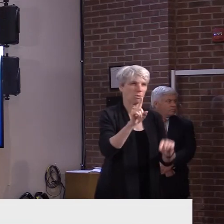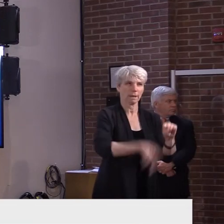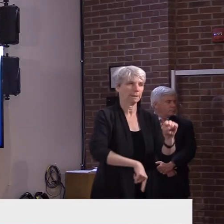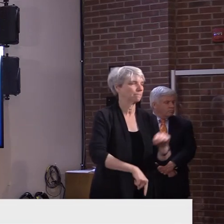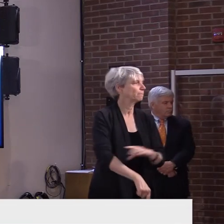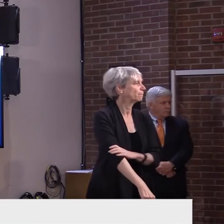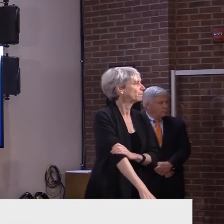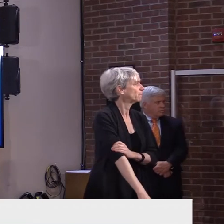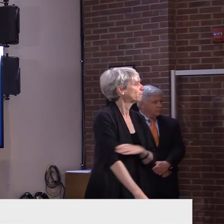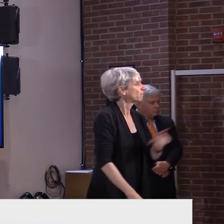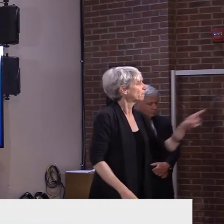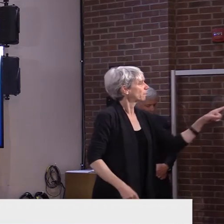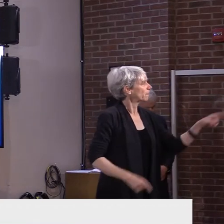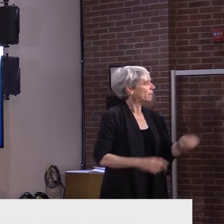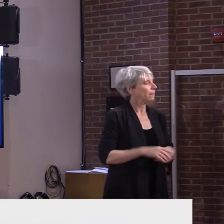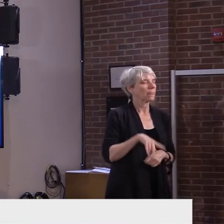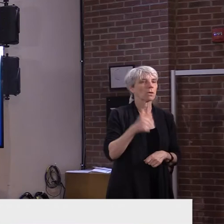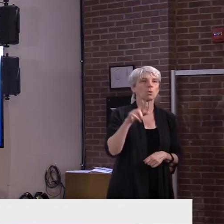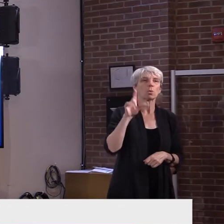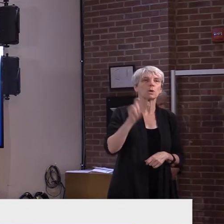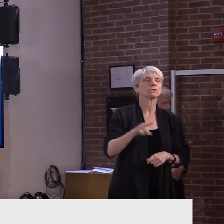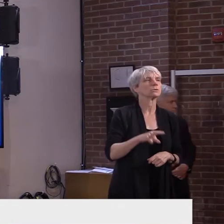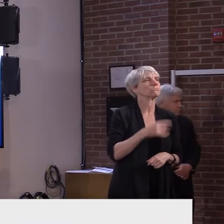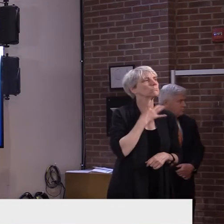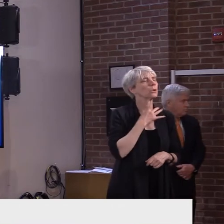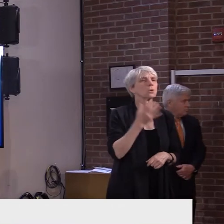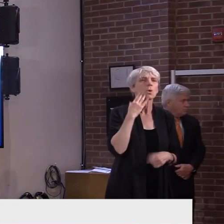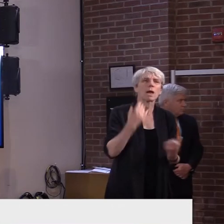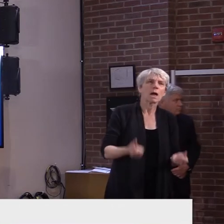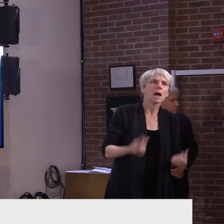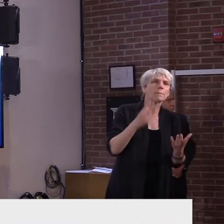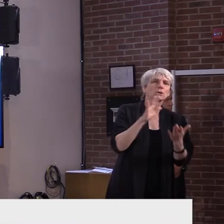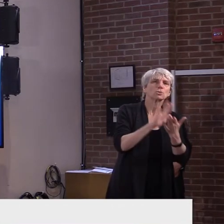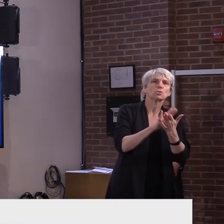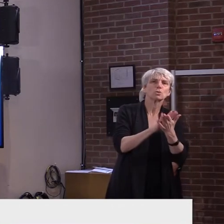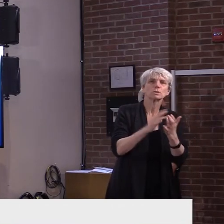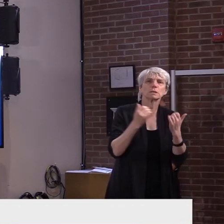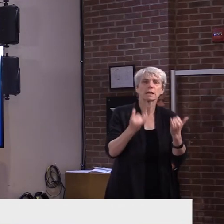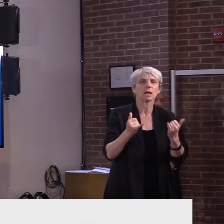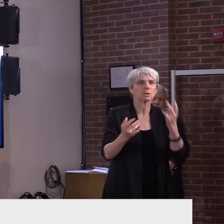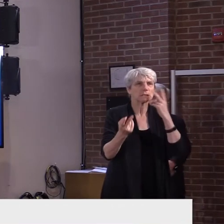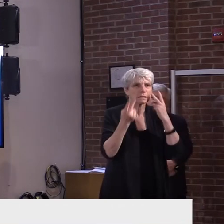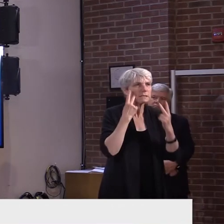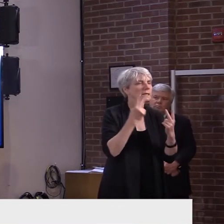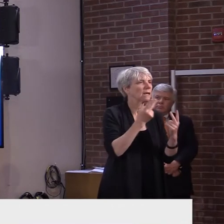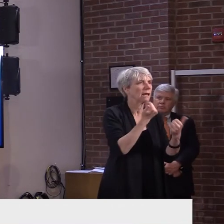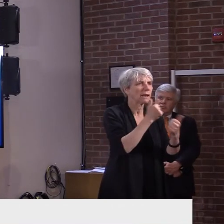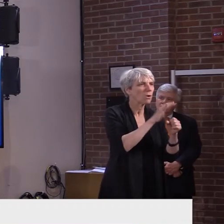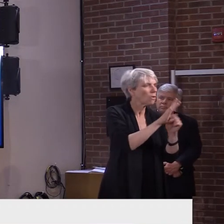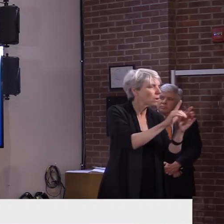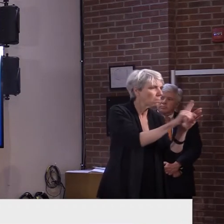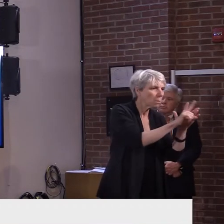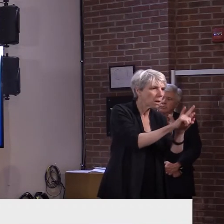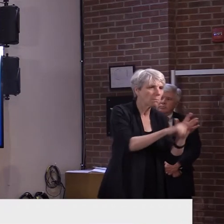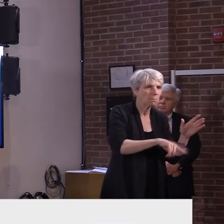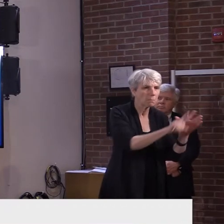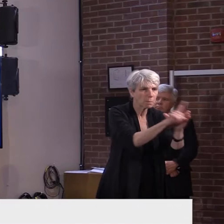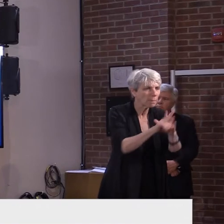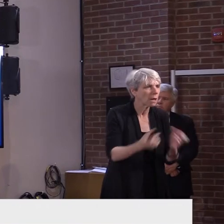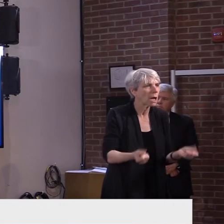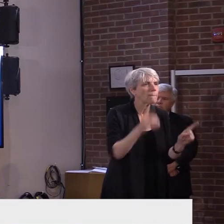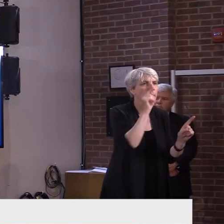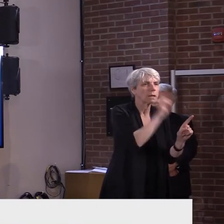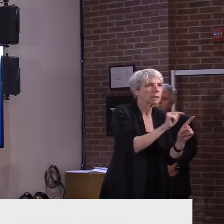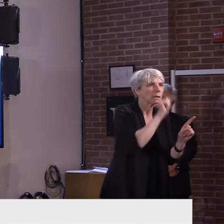Tell us, do we know how many schools are now seeing positive cases in the days since reopening? How